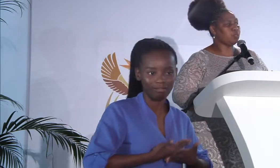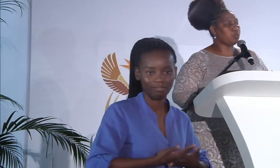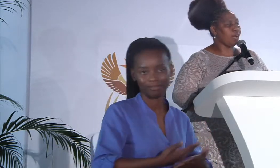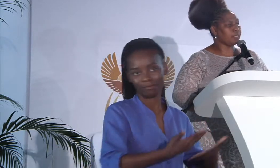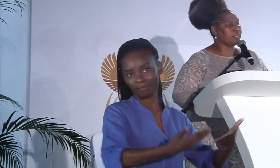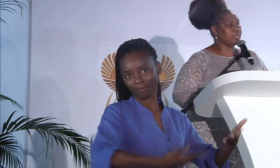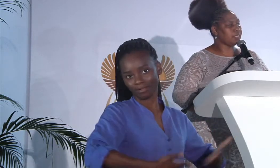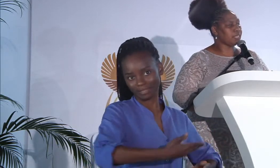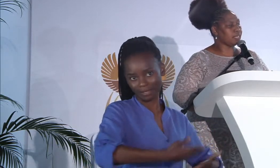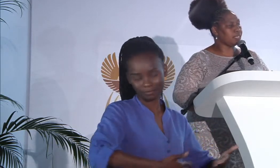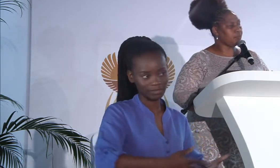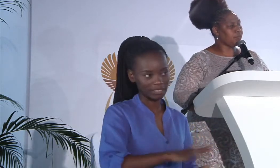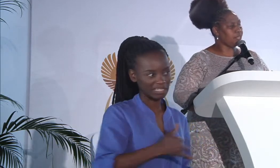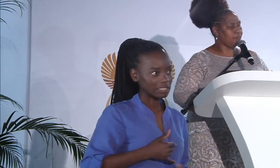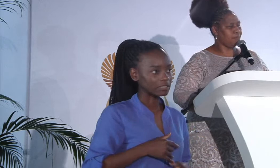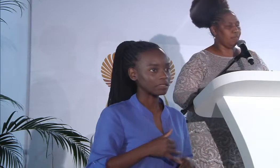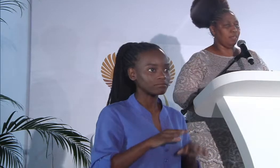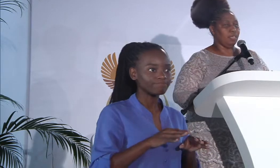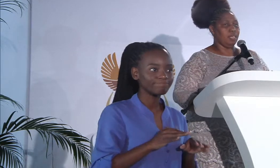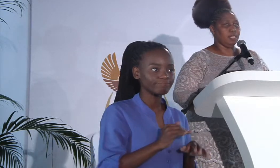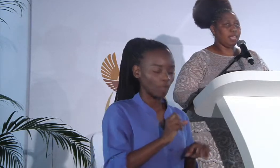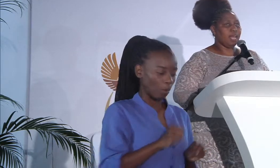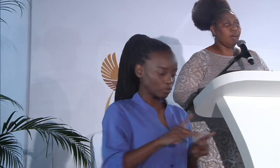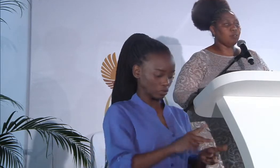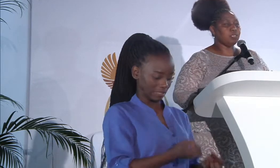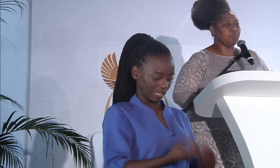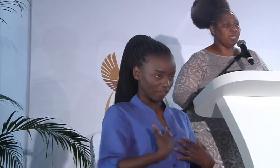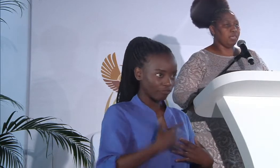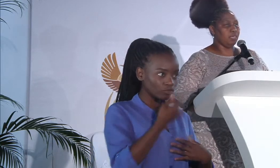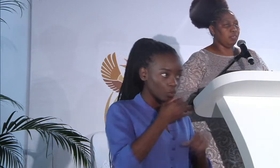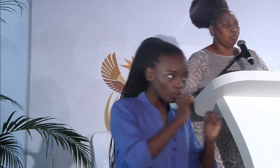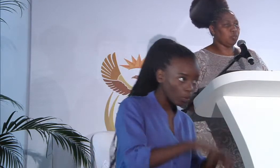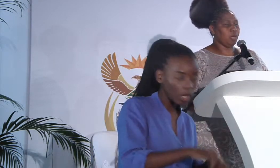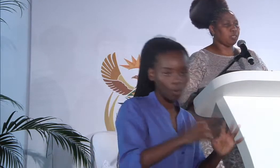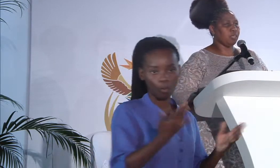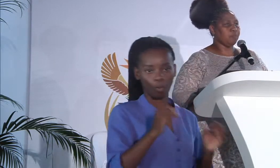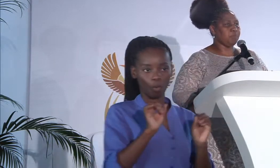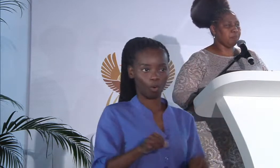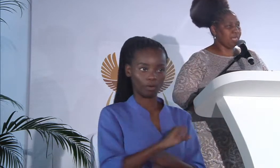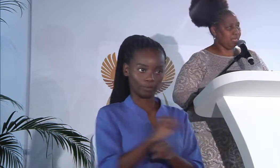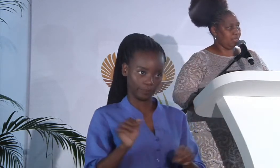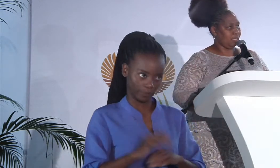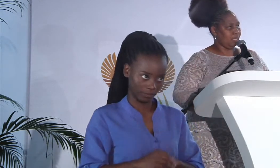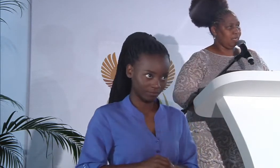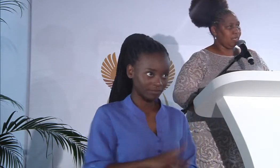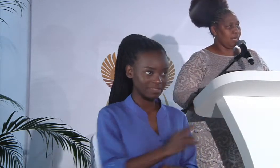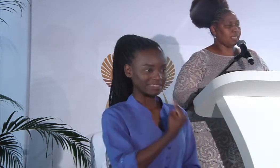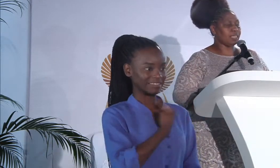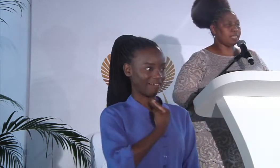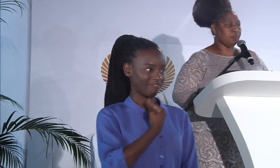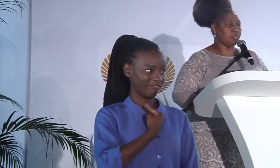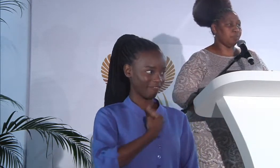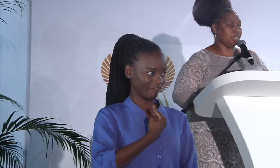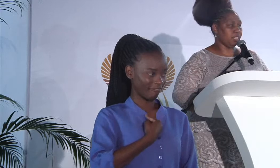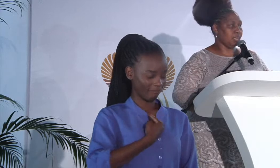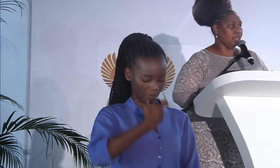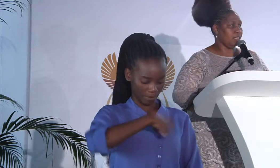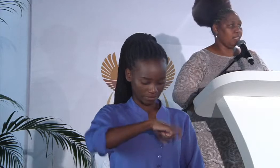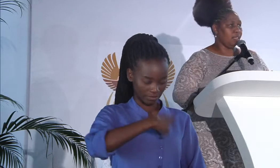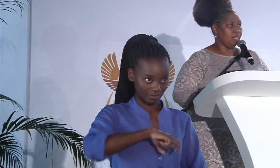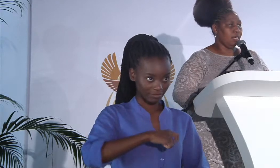to agree and disagree with them, they allowed me to actually be me as the Deputy